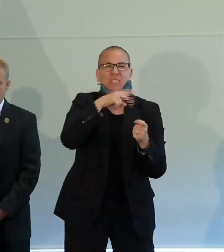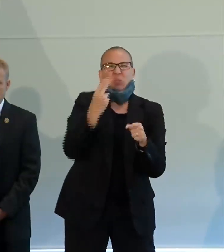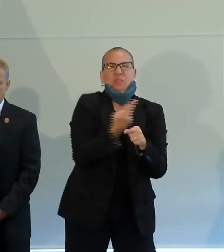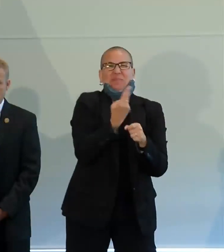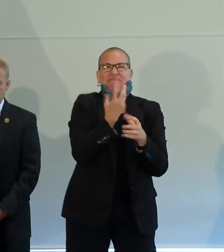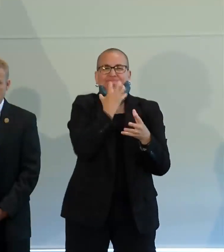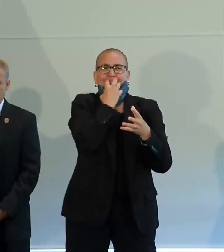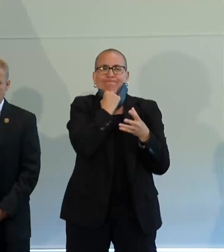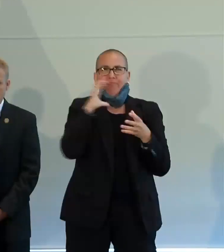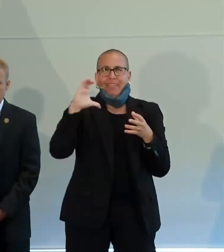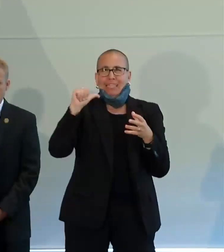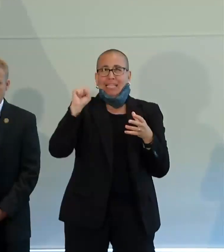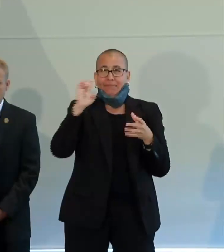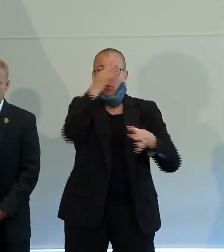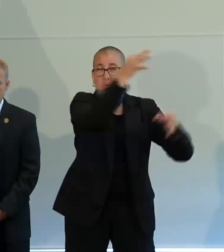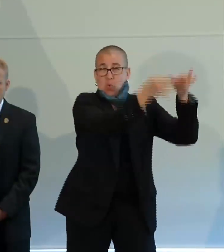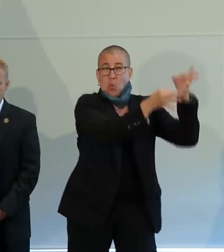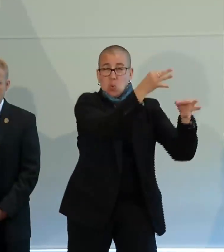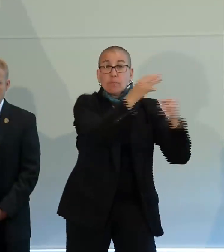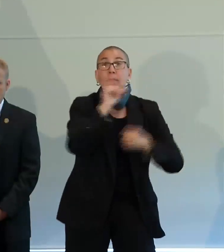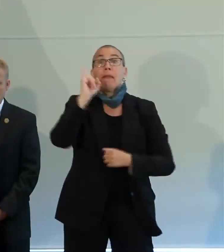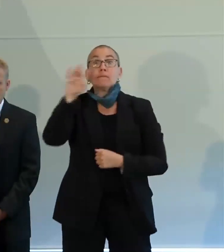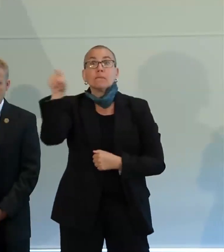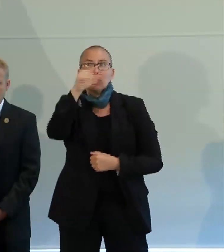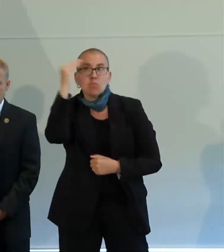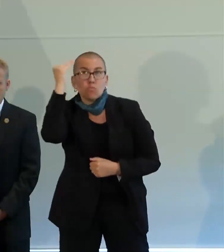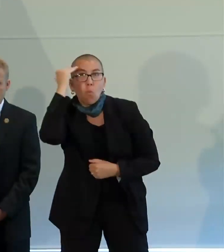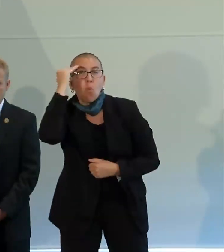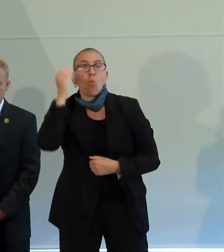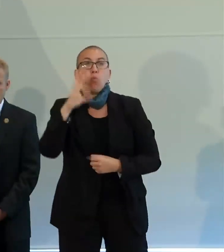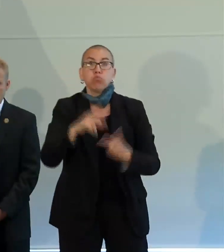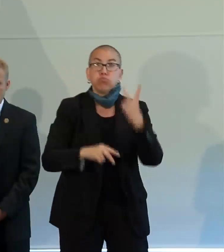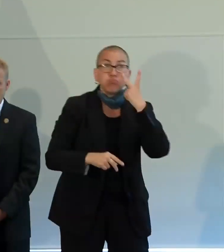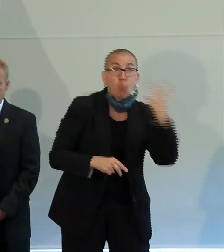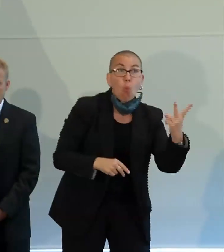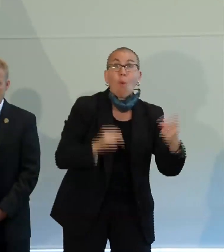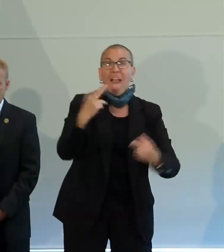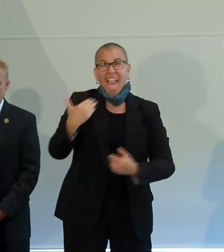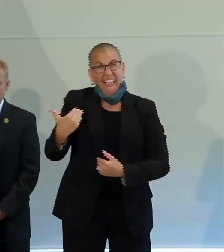believes that they have evidence in this case to come forward and to be cooperative with